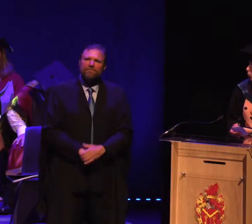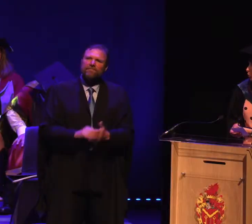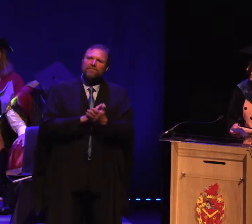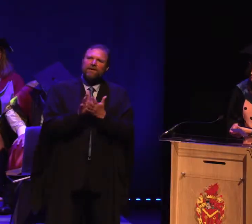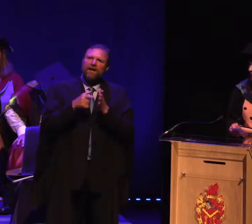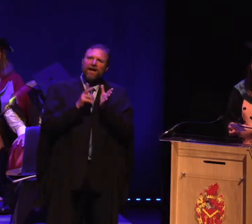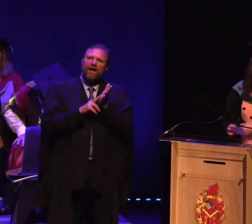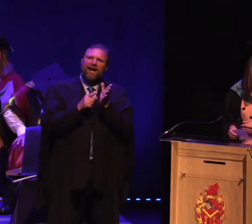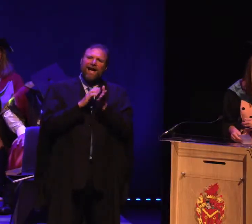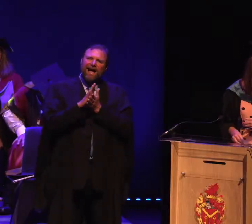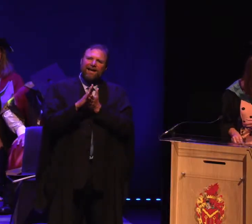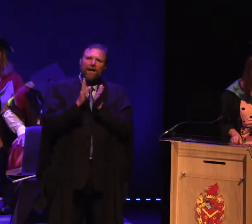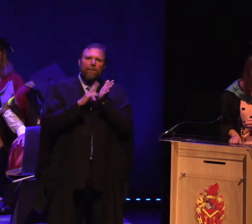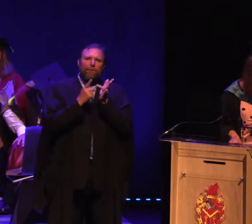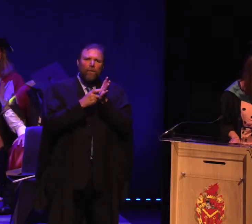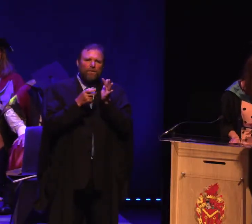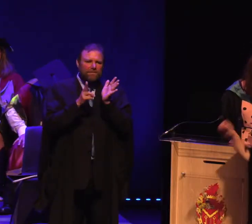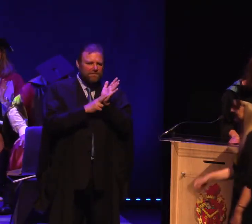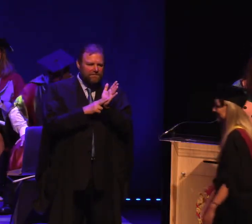Hannah Maunder.